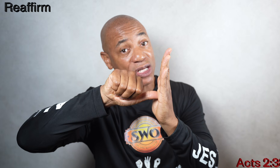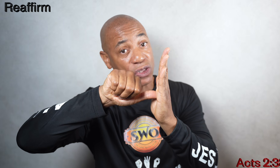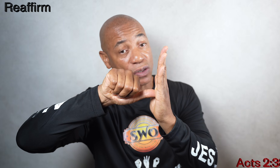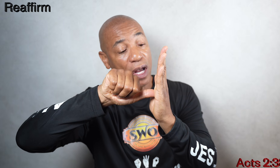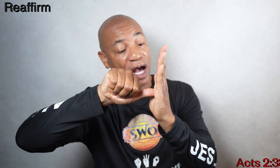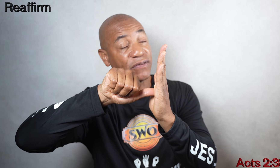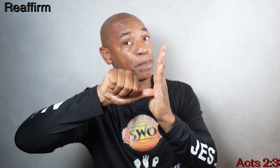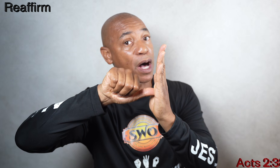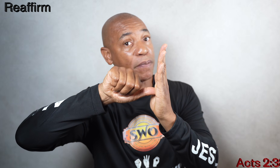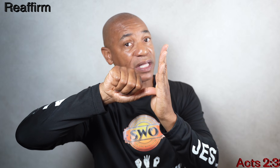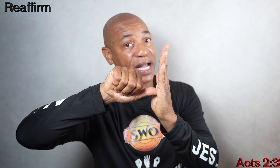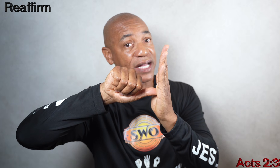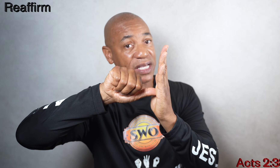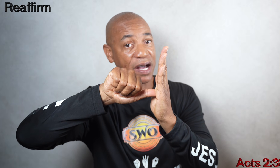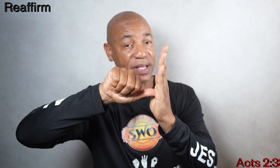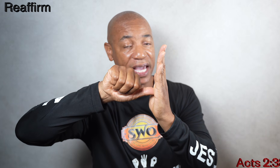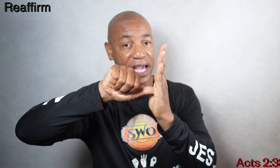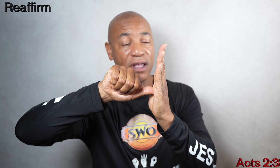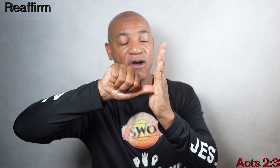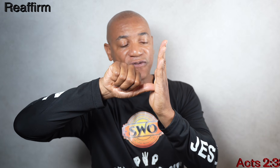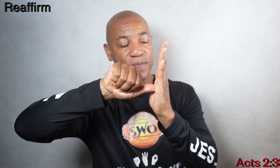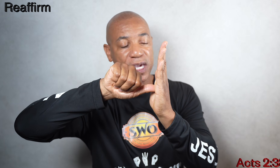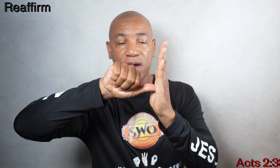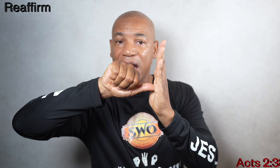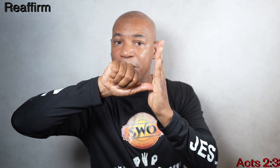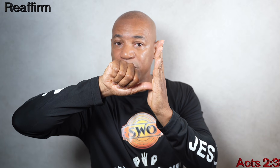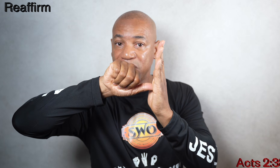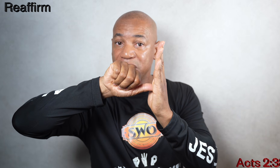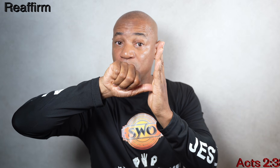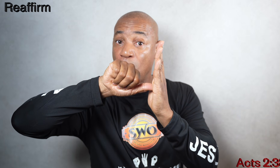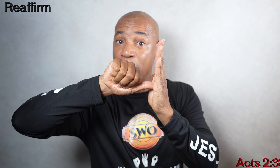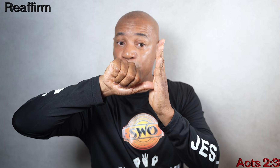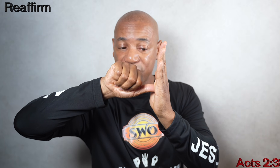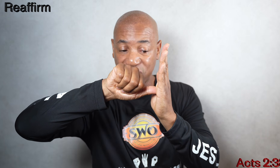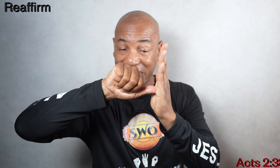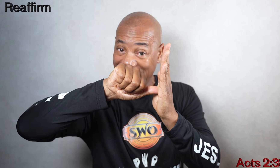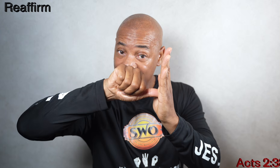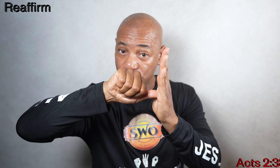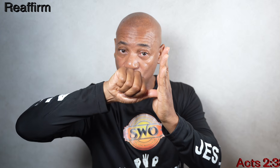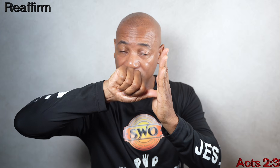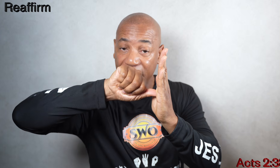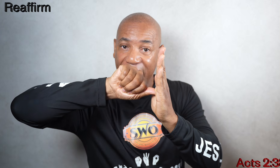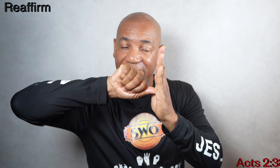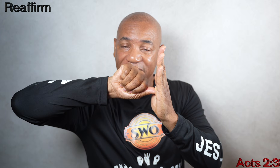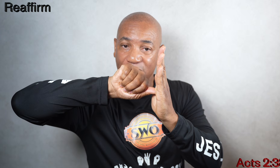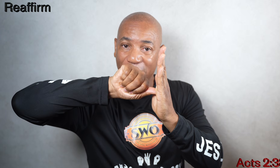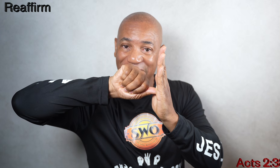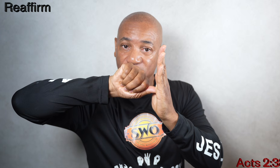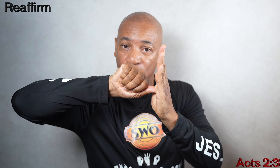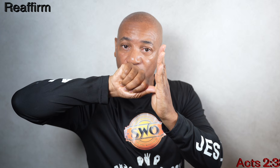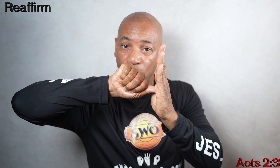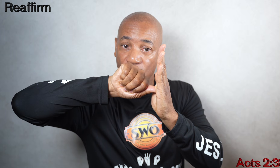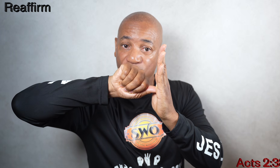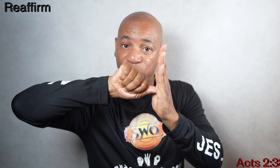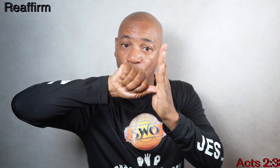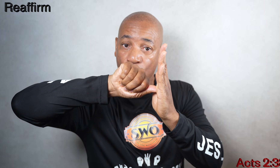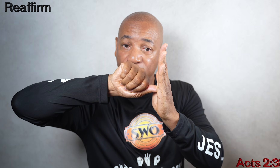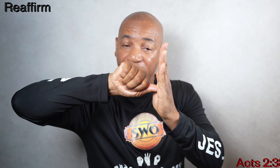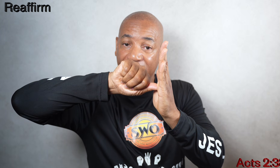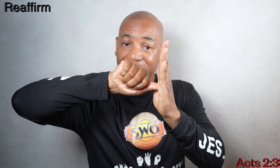center of the palm of the non-dominant hand. From here, I pretend as though I'm pressing into it, and then I'm actually gonna go forward, and as